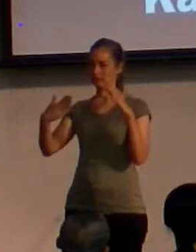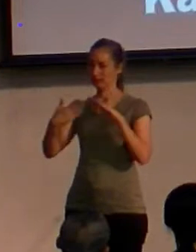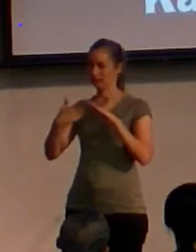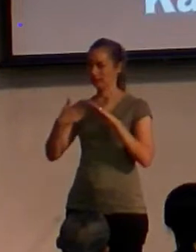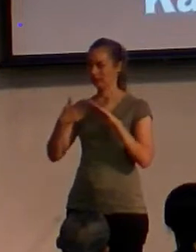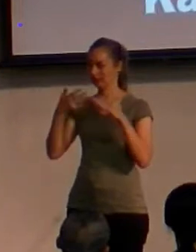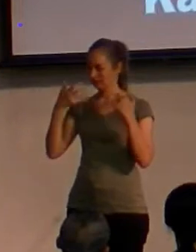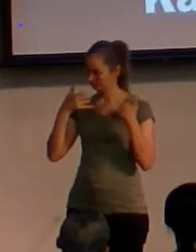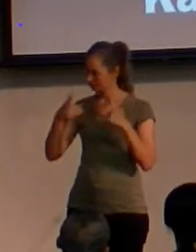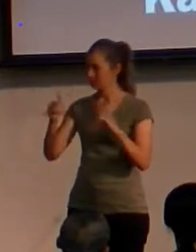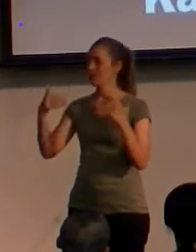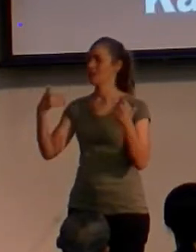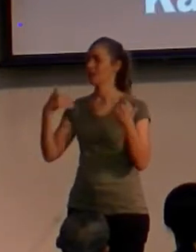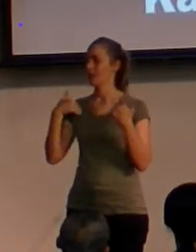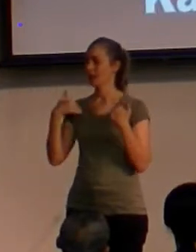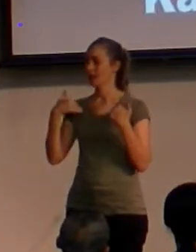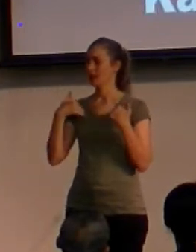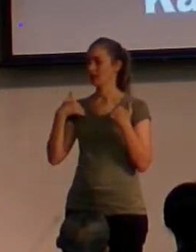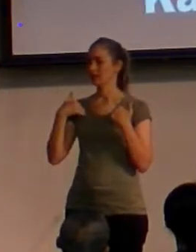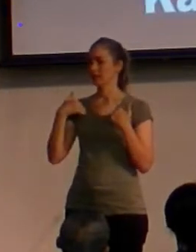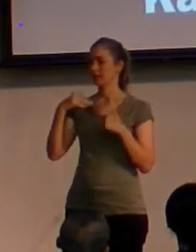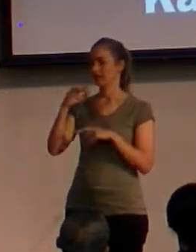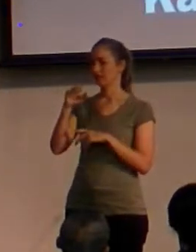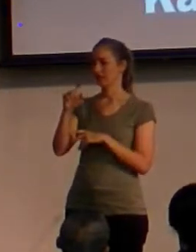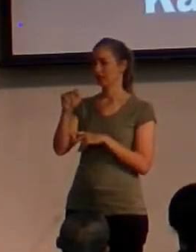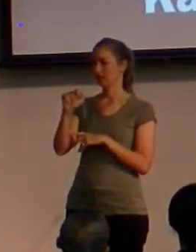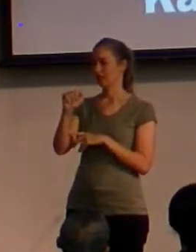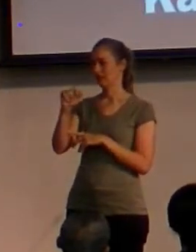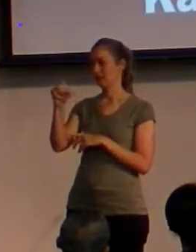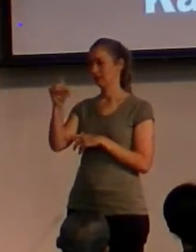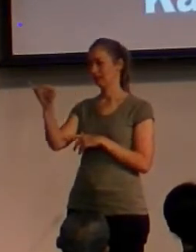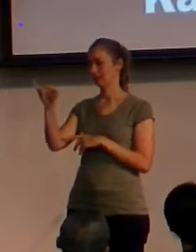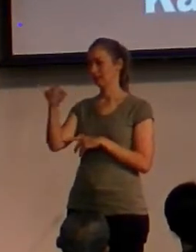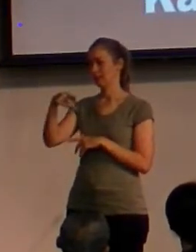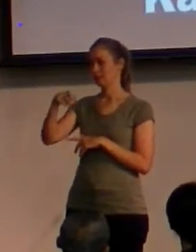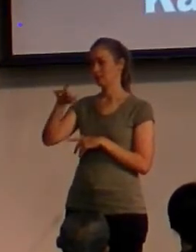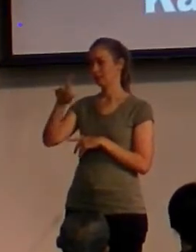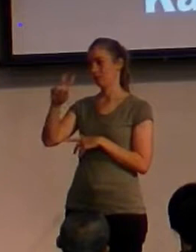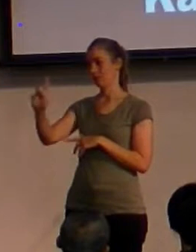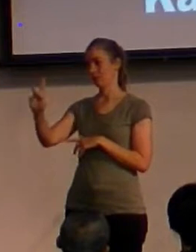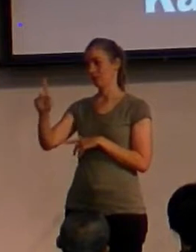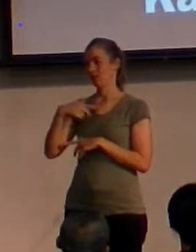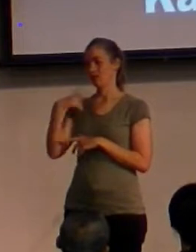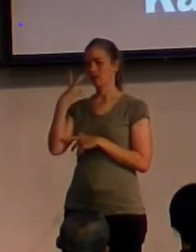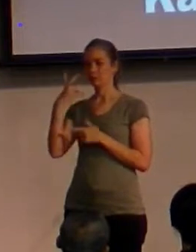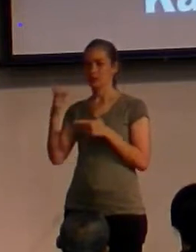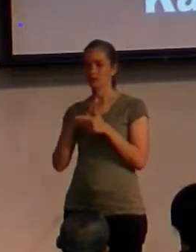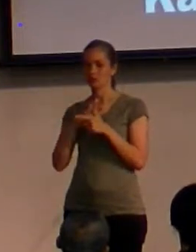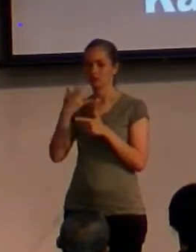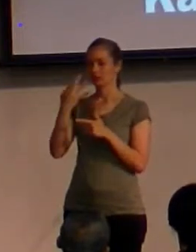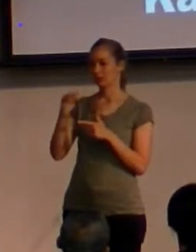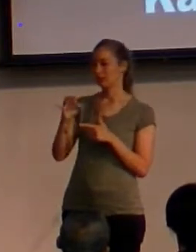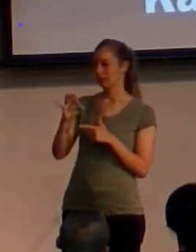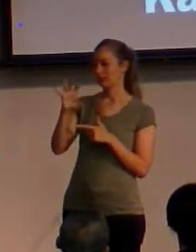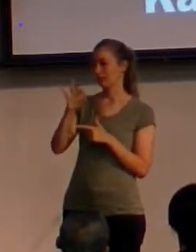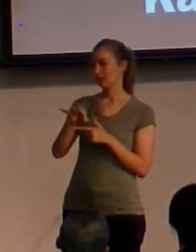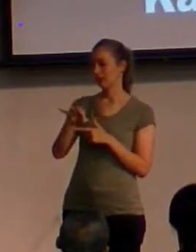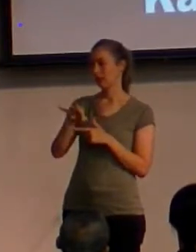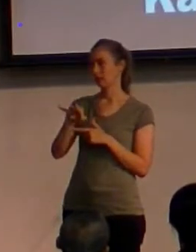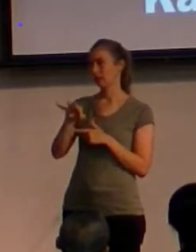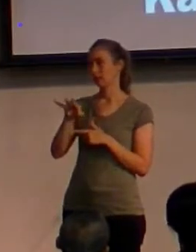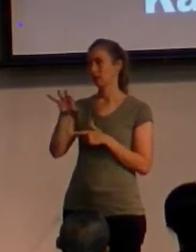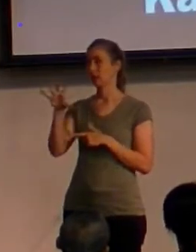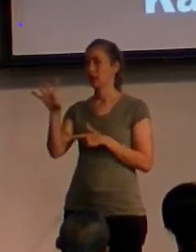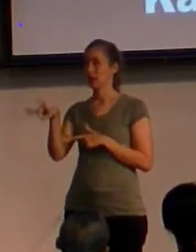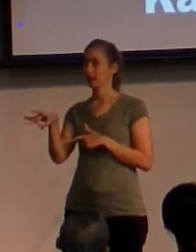Still has the taxi park. I saw this taxi park first in 1997, 98, I think it